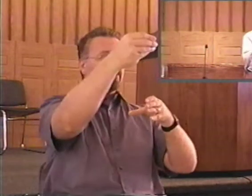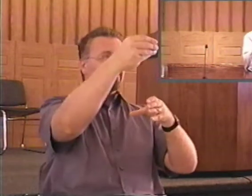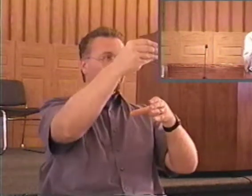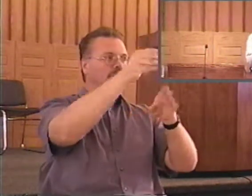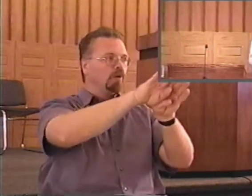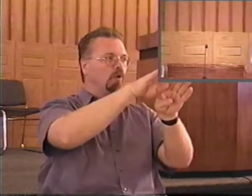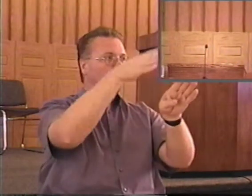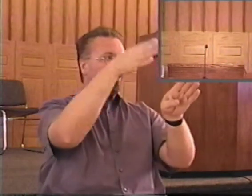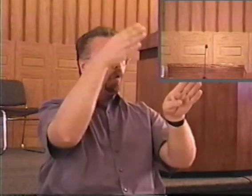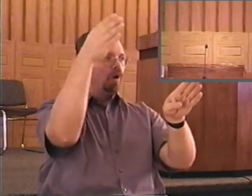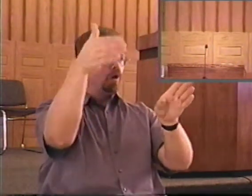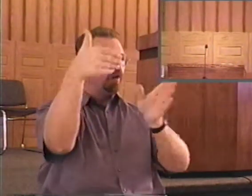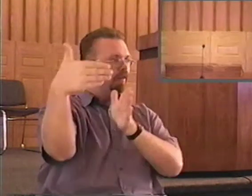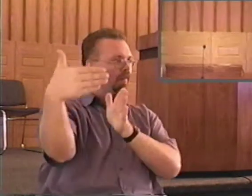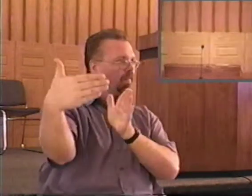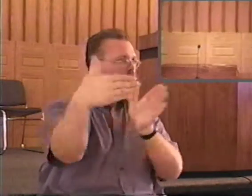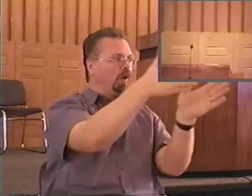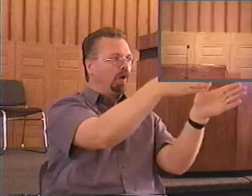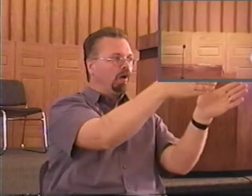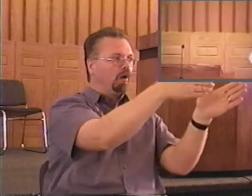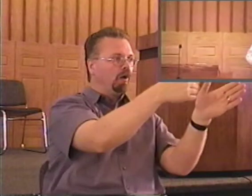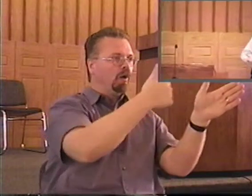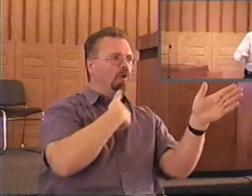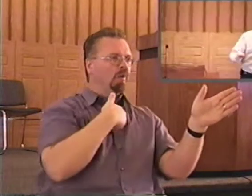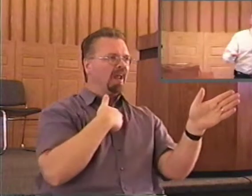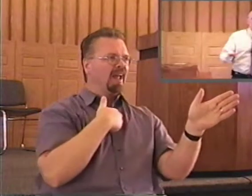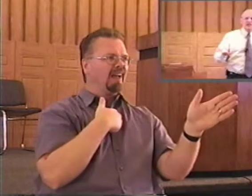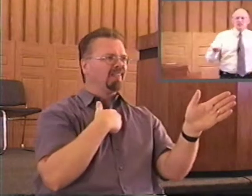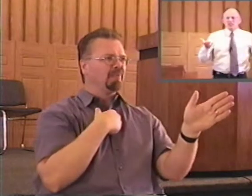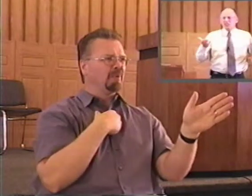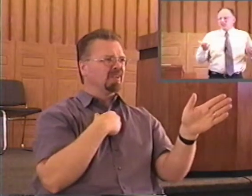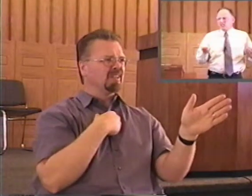door or in the foyer and we have the most trivial,